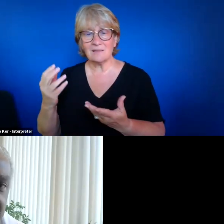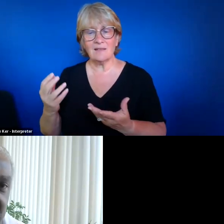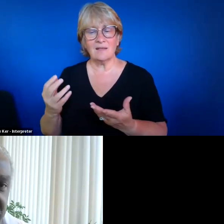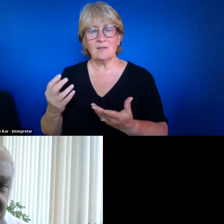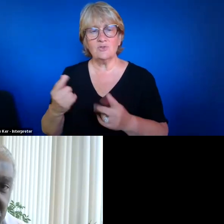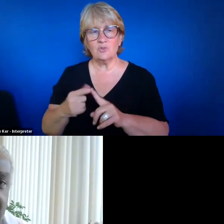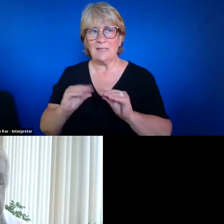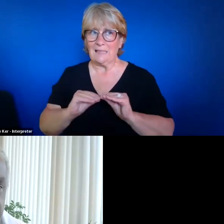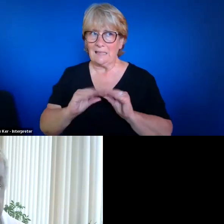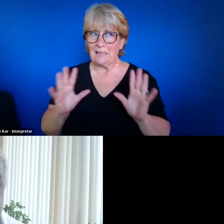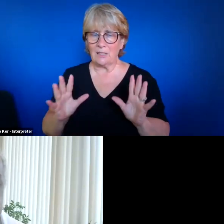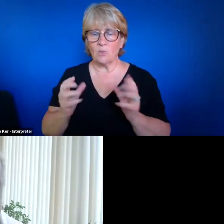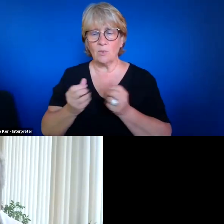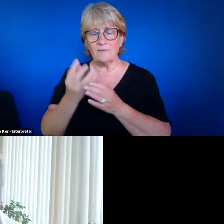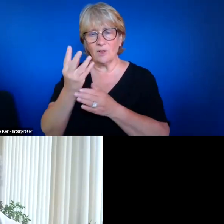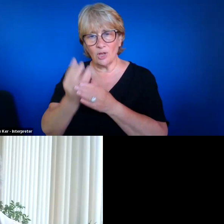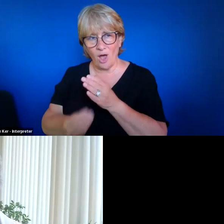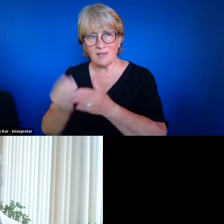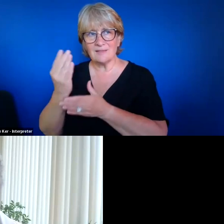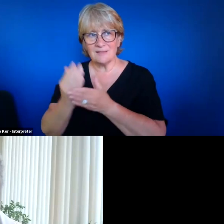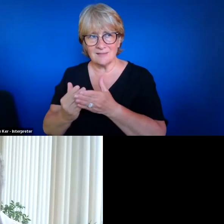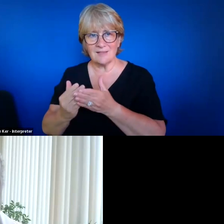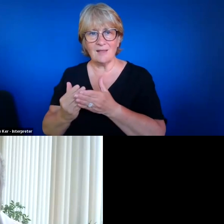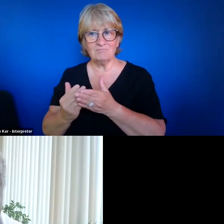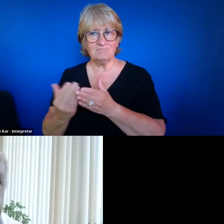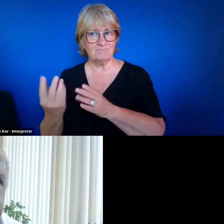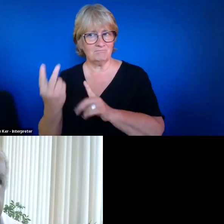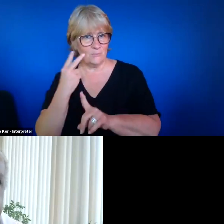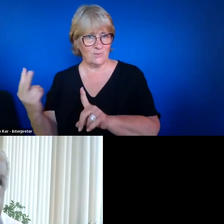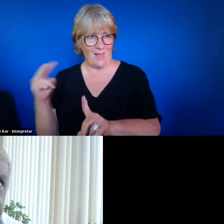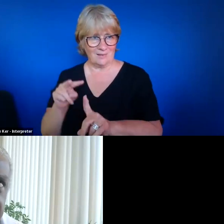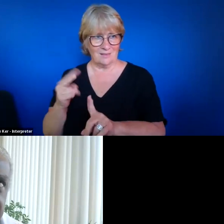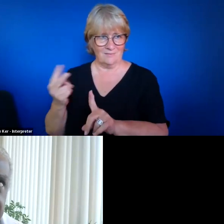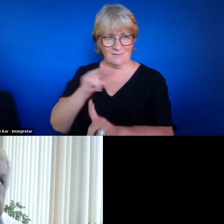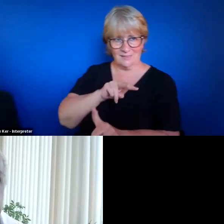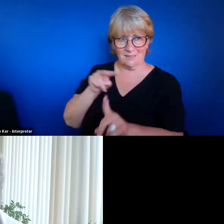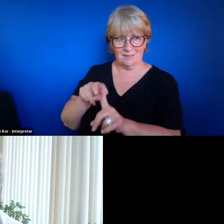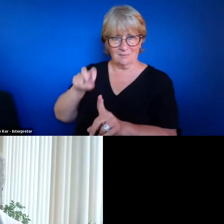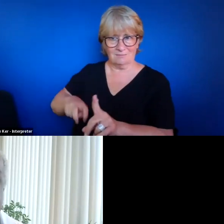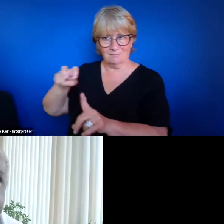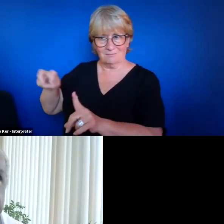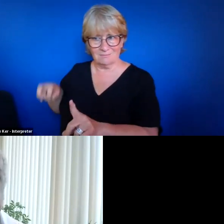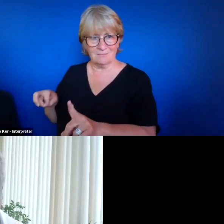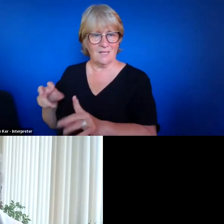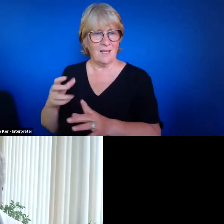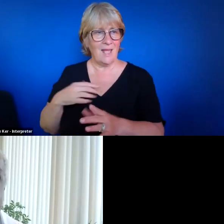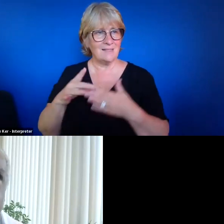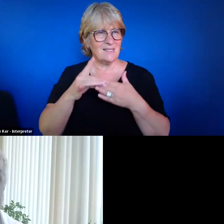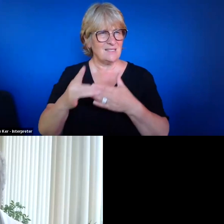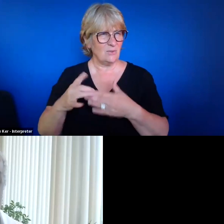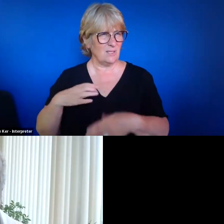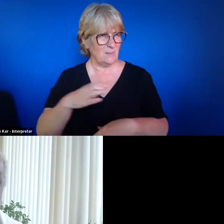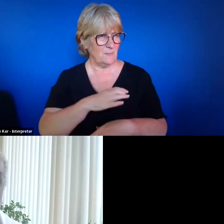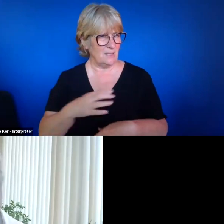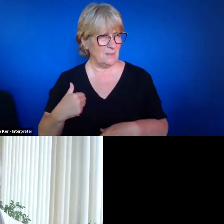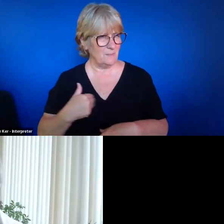be clear, we've lost some CRIS members, and I, as a steering committee member, have to think about